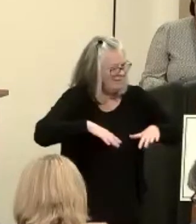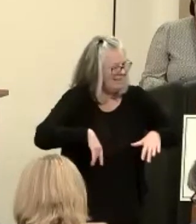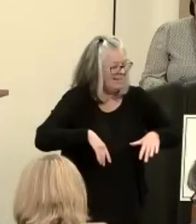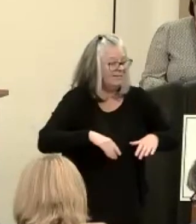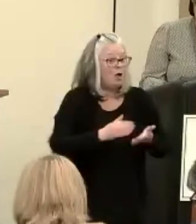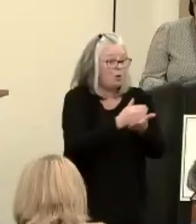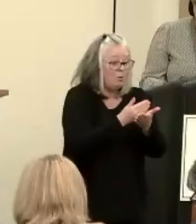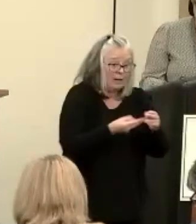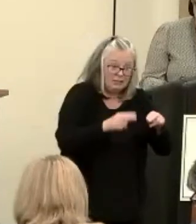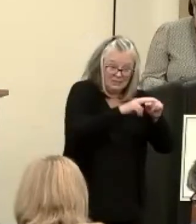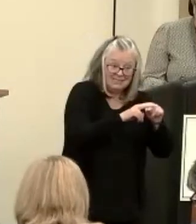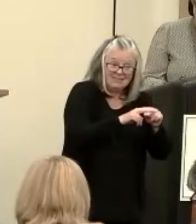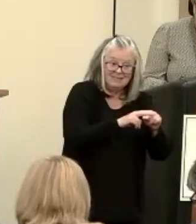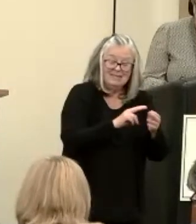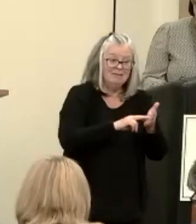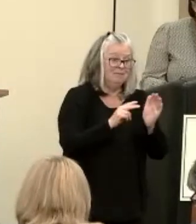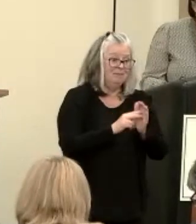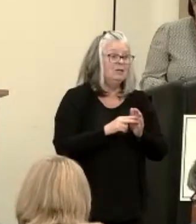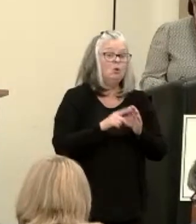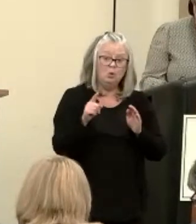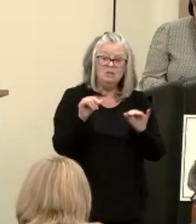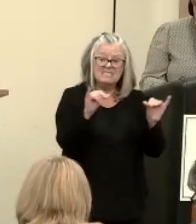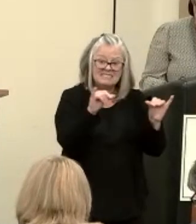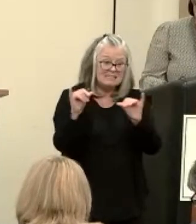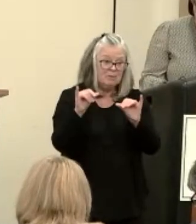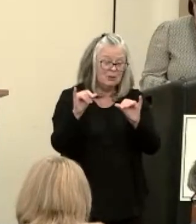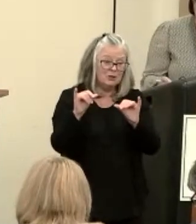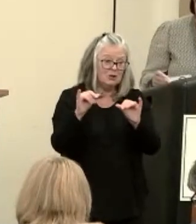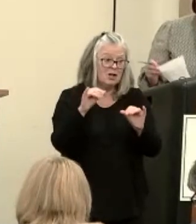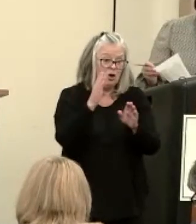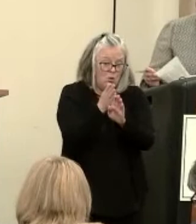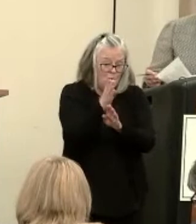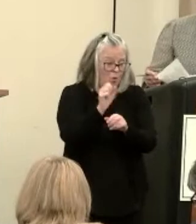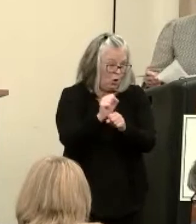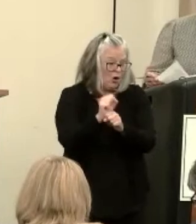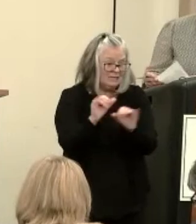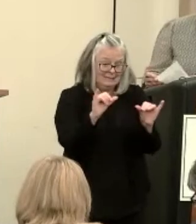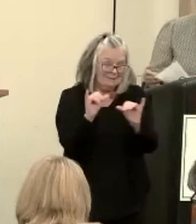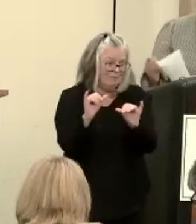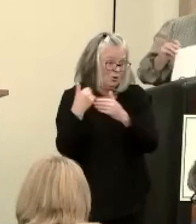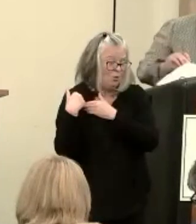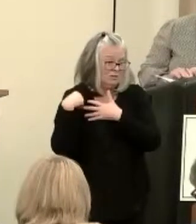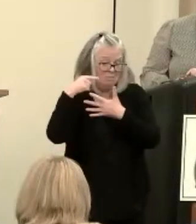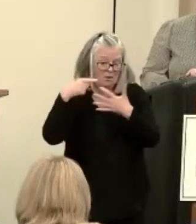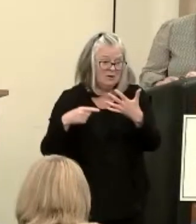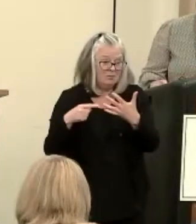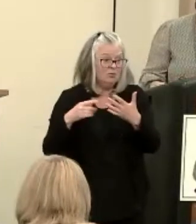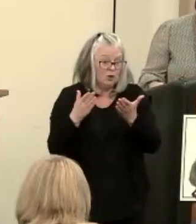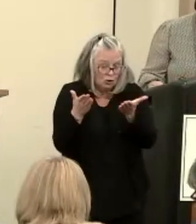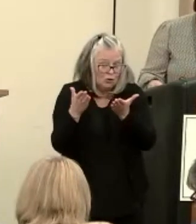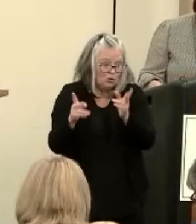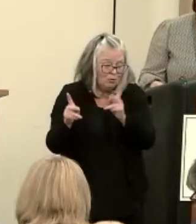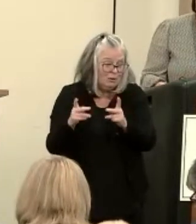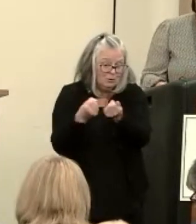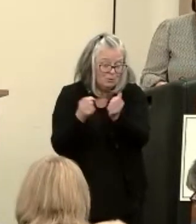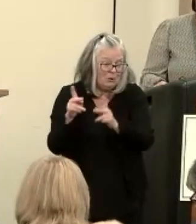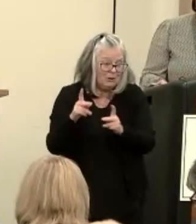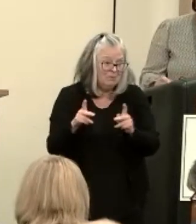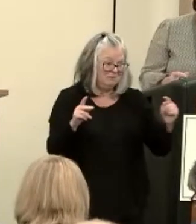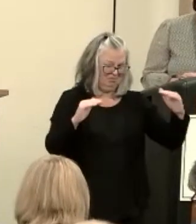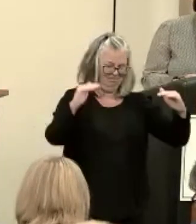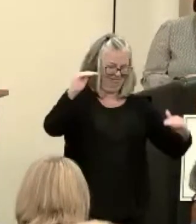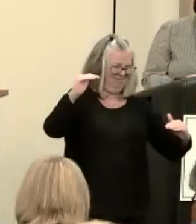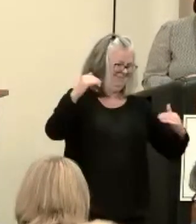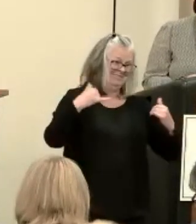workers will still earn less than staff who have similar responsibilities working in other human service sectors. The average